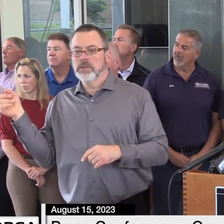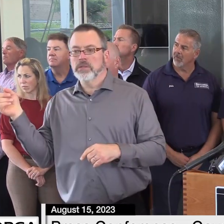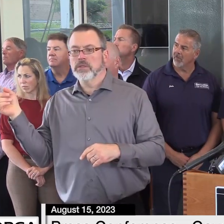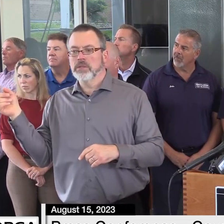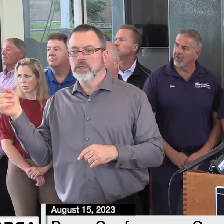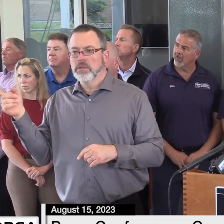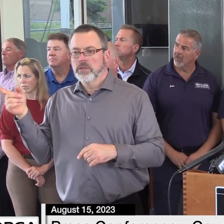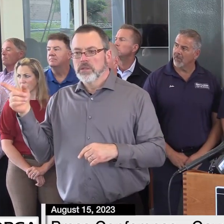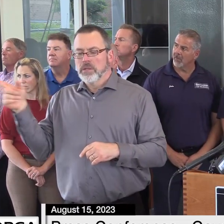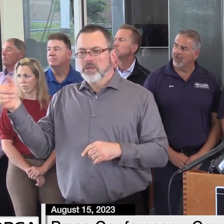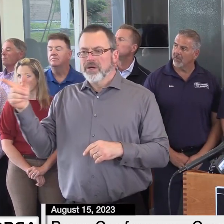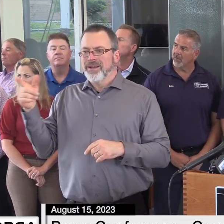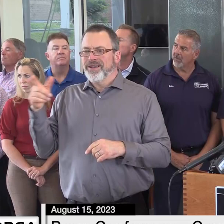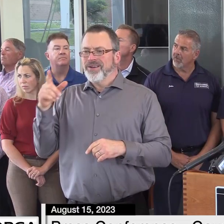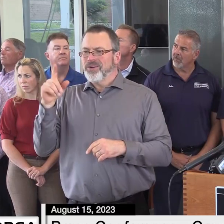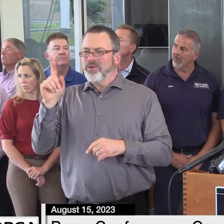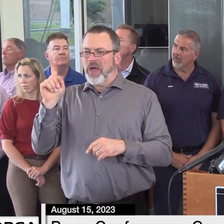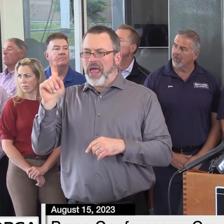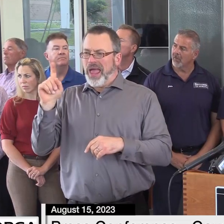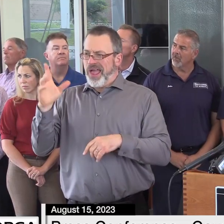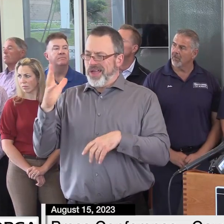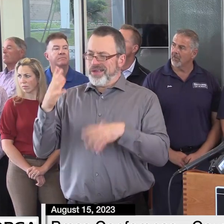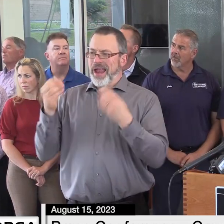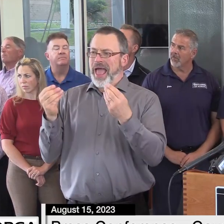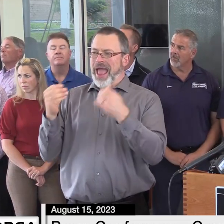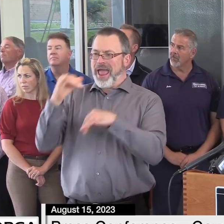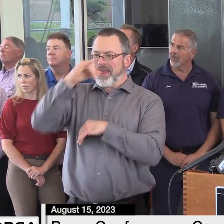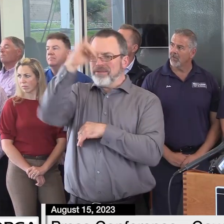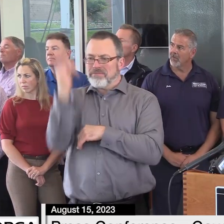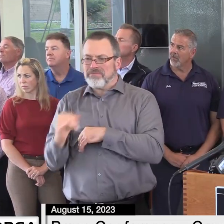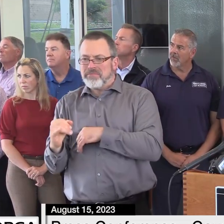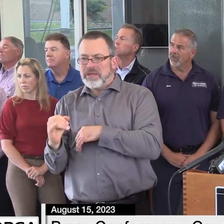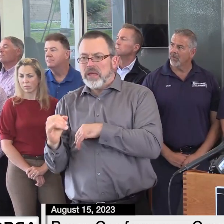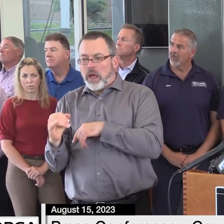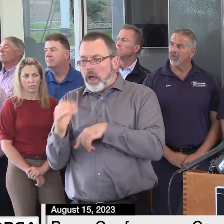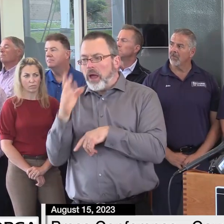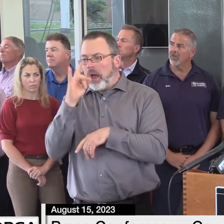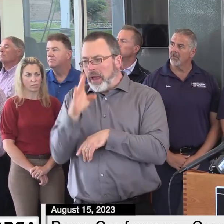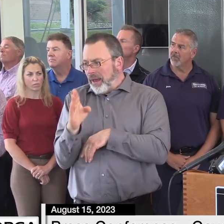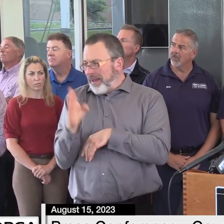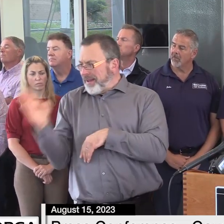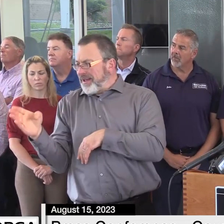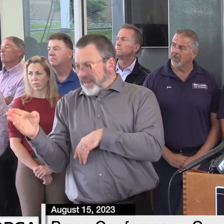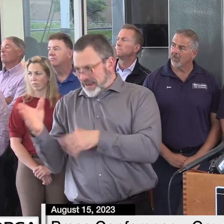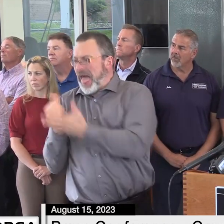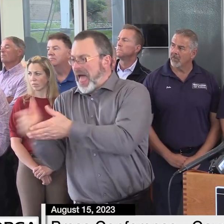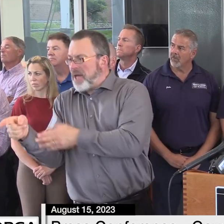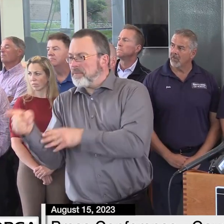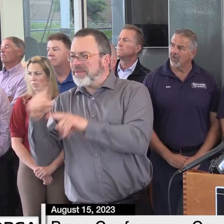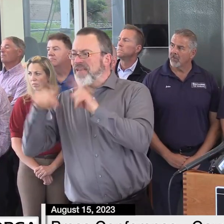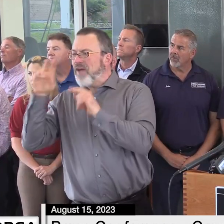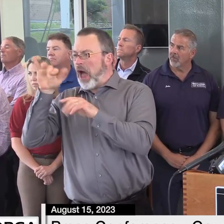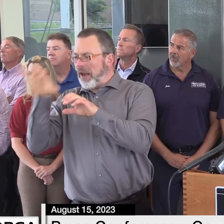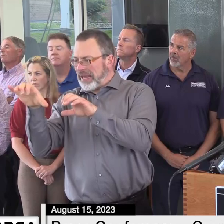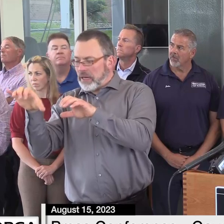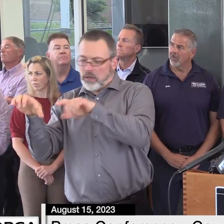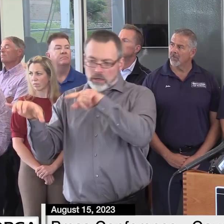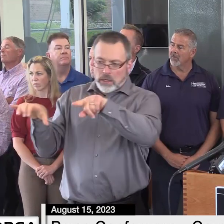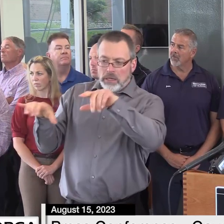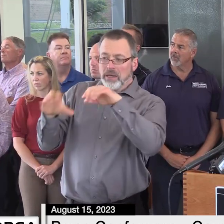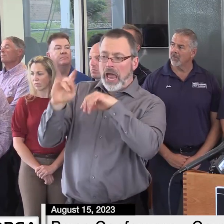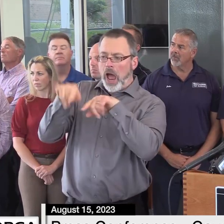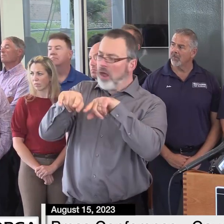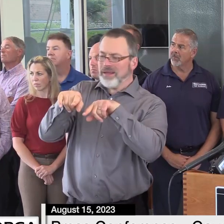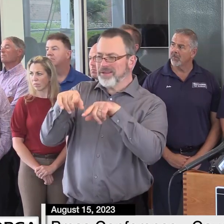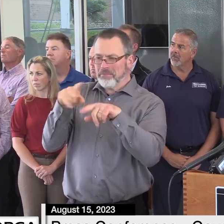will determine assistance? That you could go a quarter mile across the Addison County line into Rutland County,